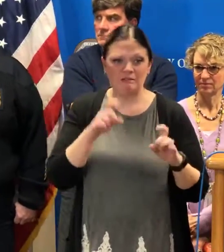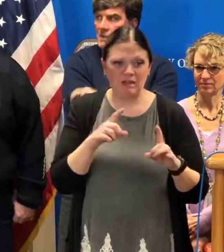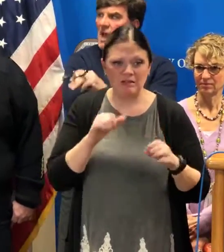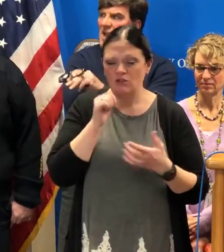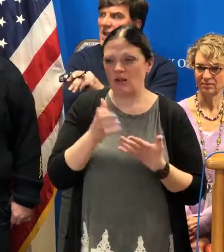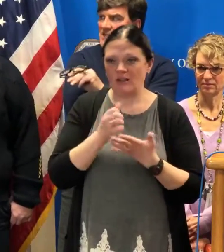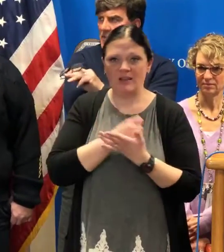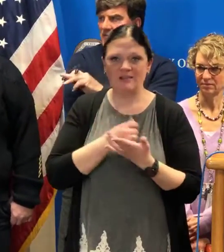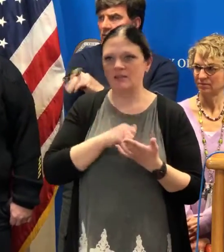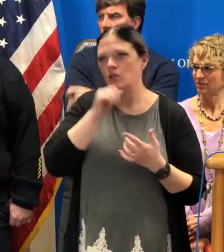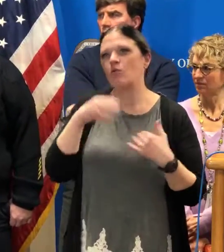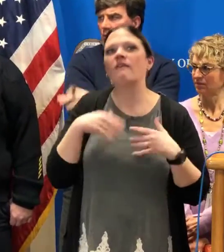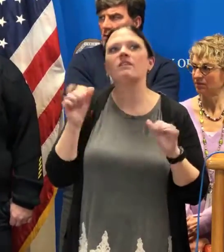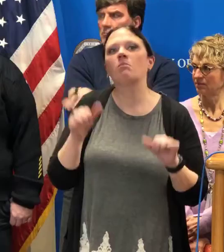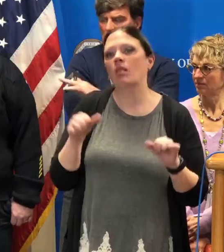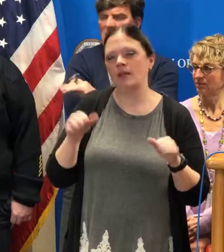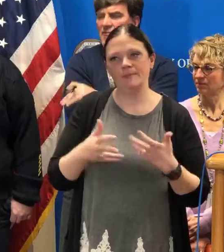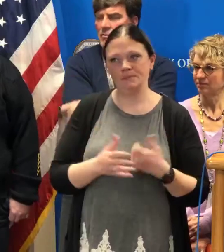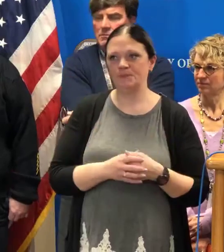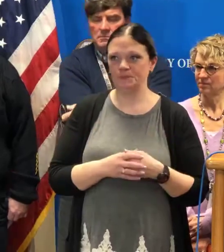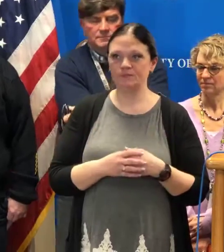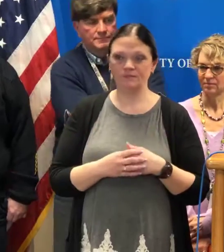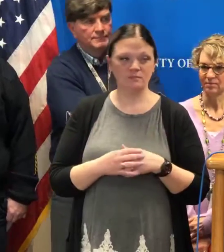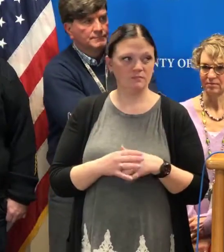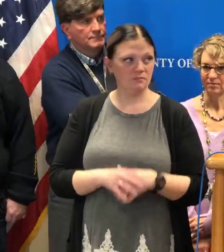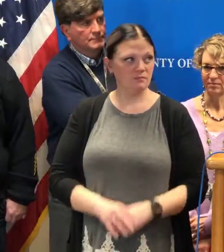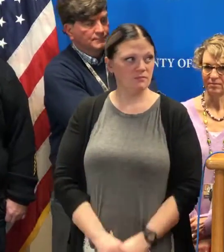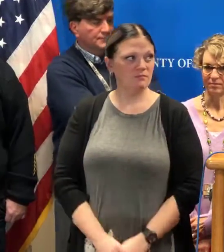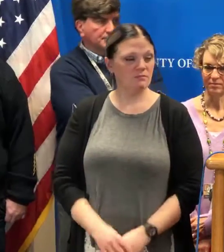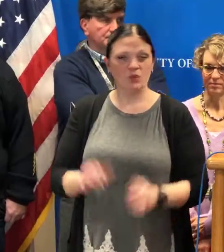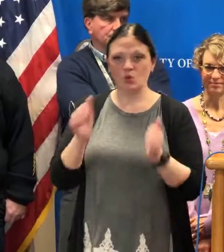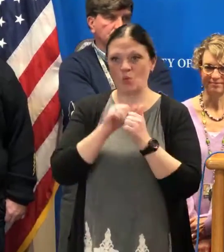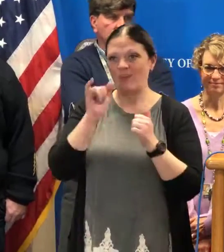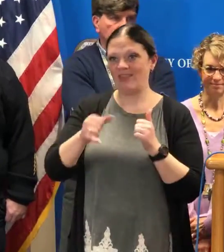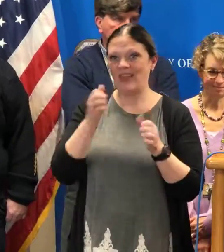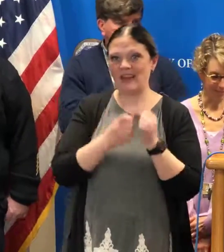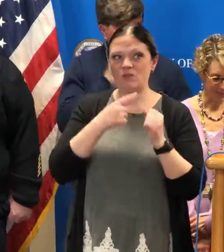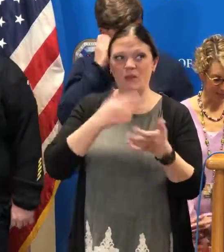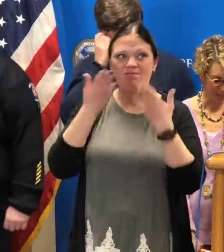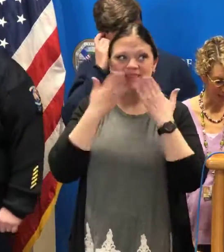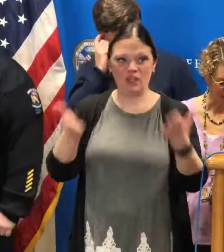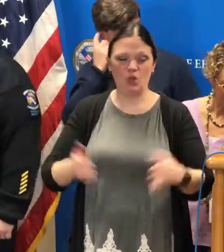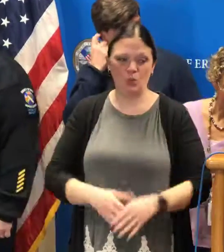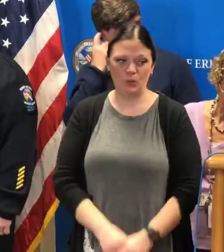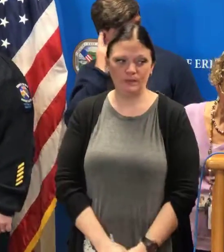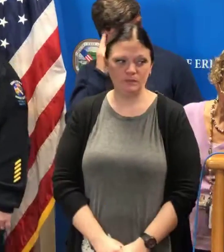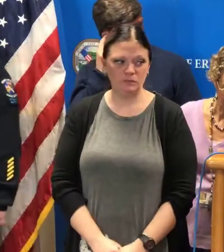they don't even have the ability to do the testing. With that, everyone, thank you. Examples.